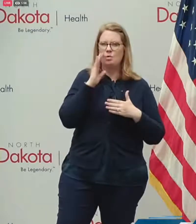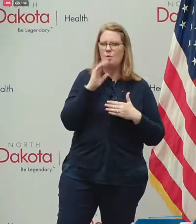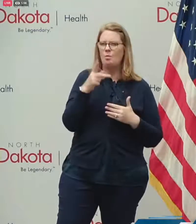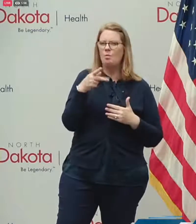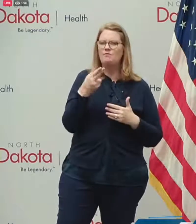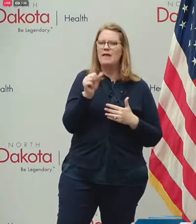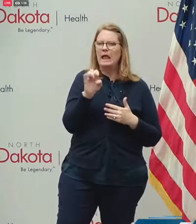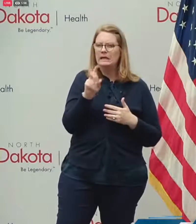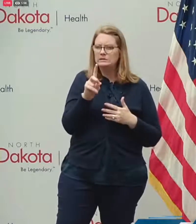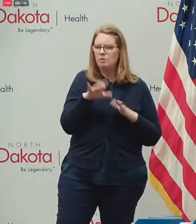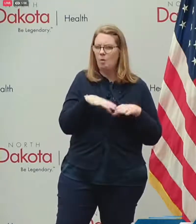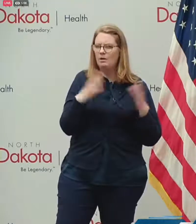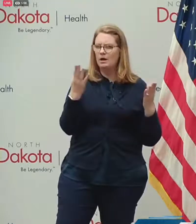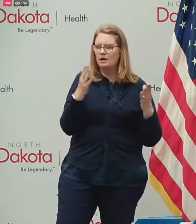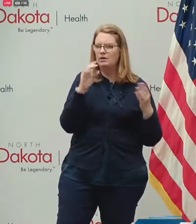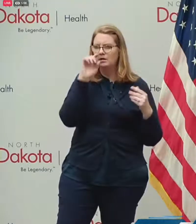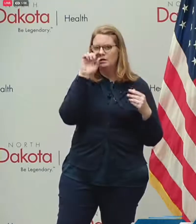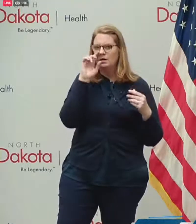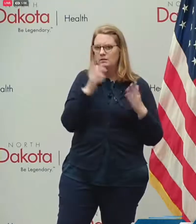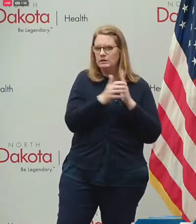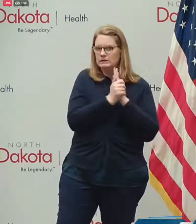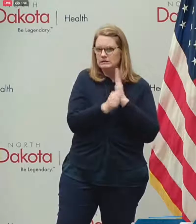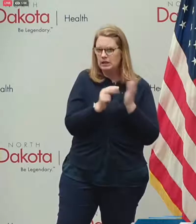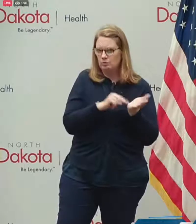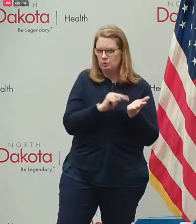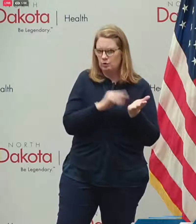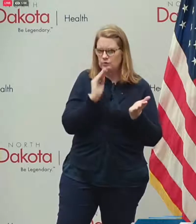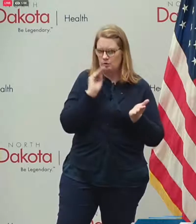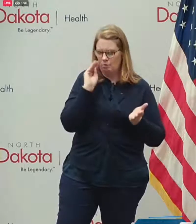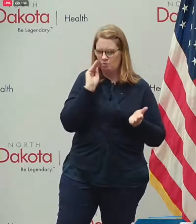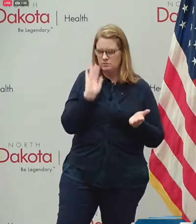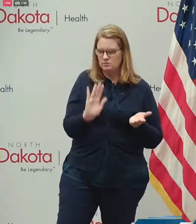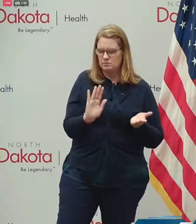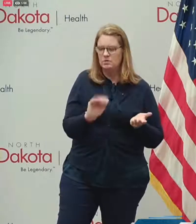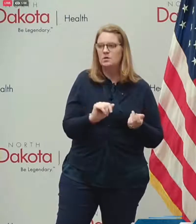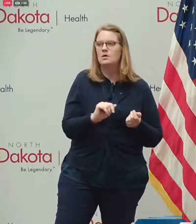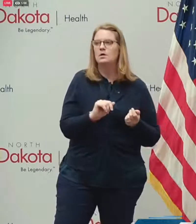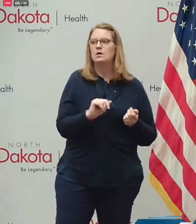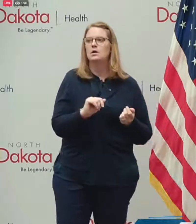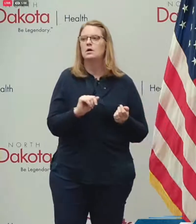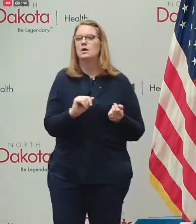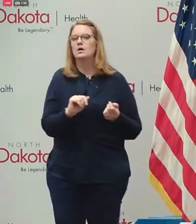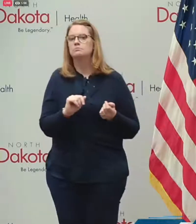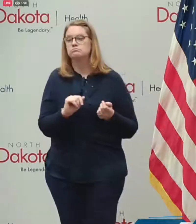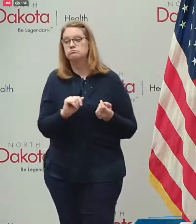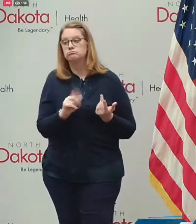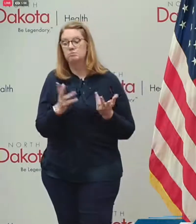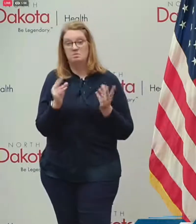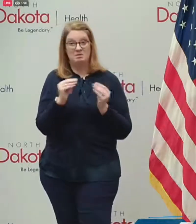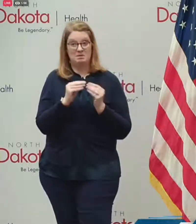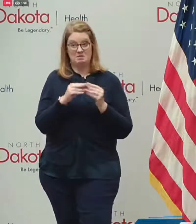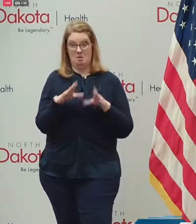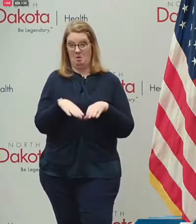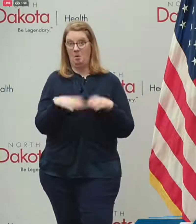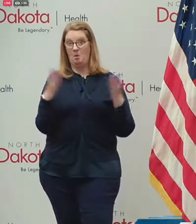learned about the disease for skilled nursing facilities. We have been more open than any